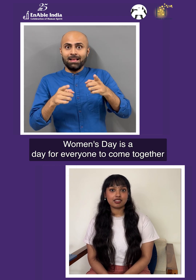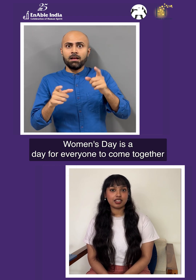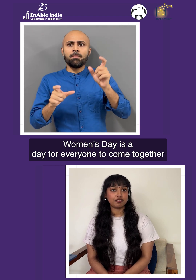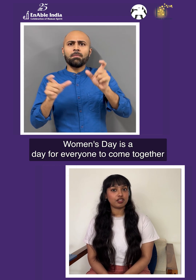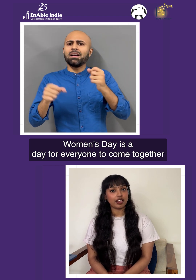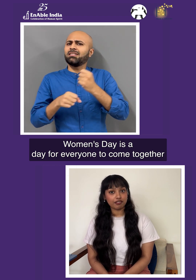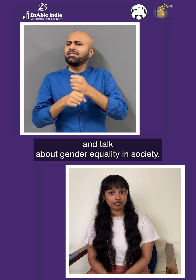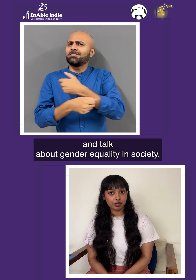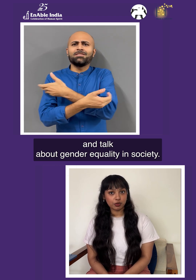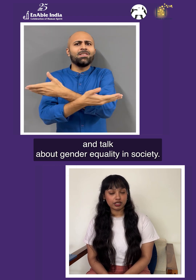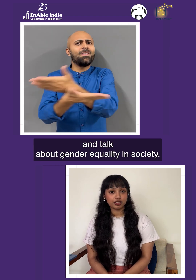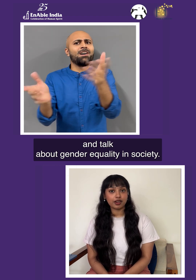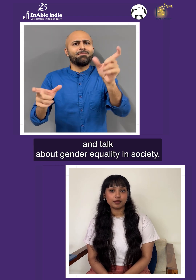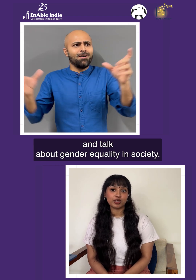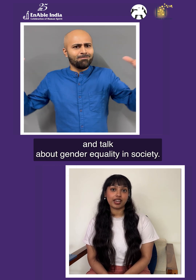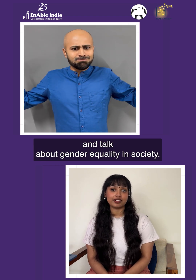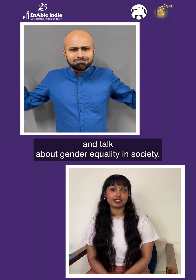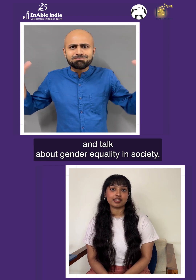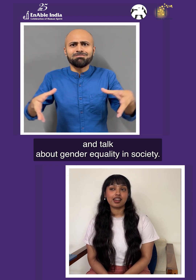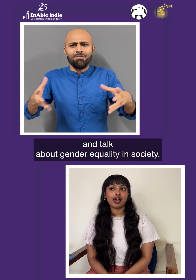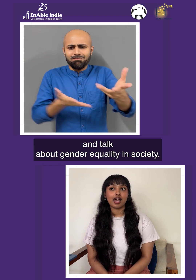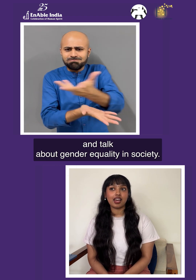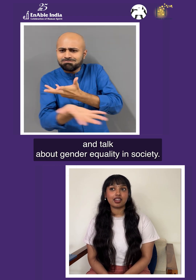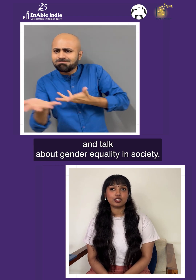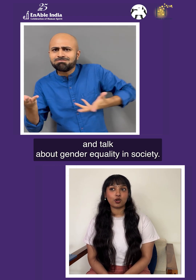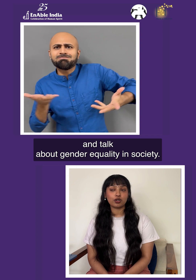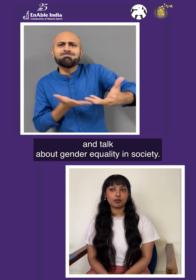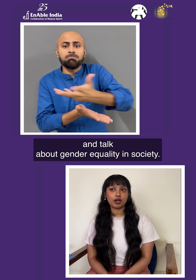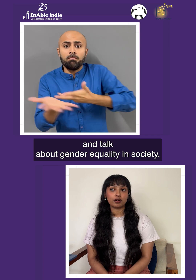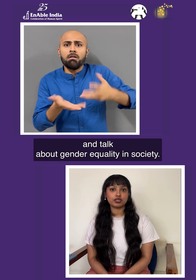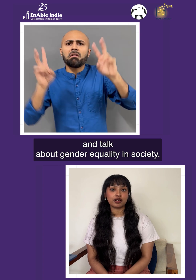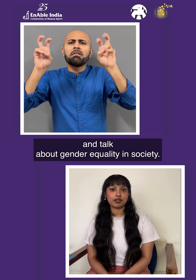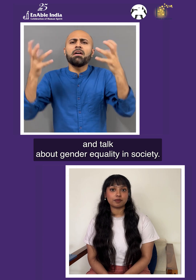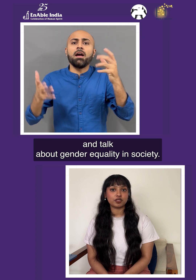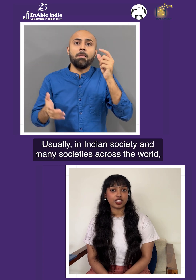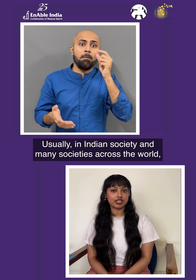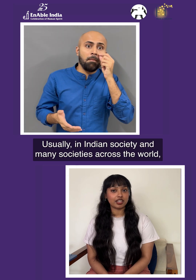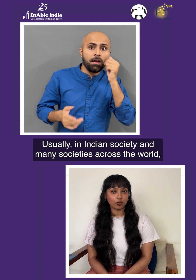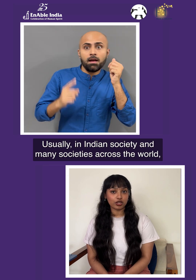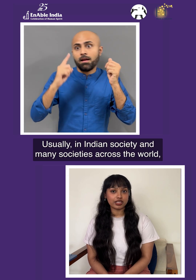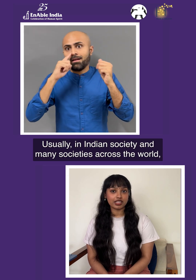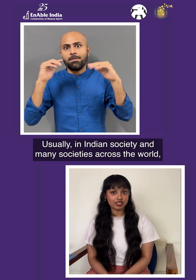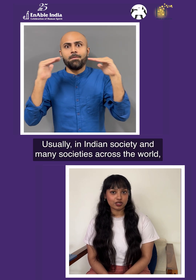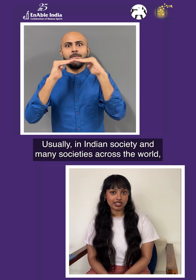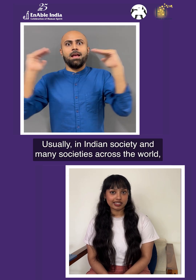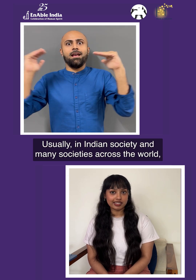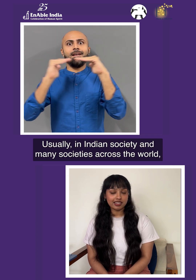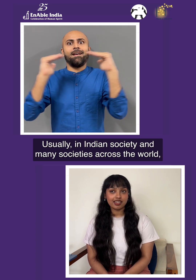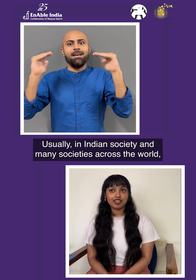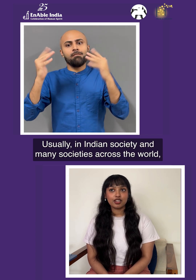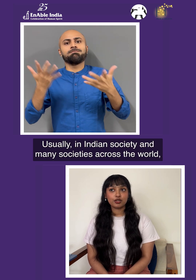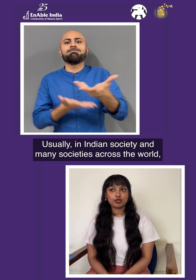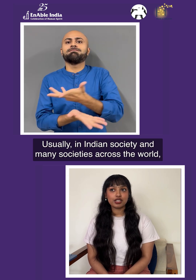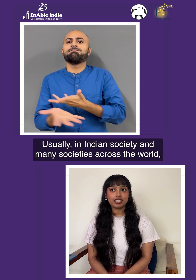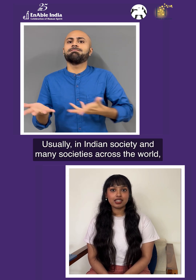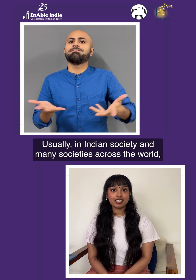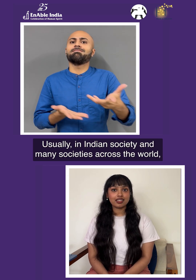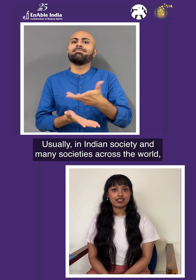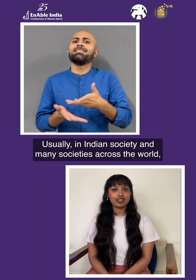for everyone to come together and talk about gender equality in society. Usually, in